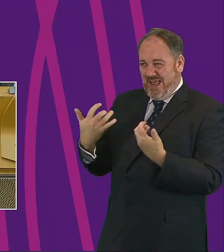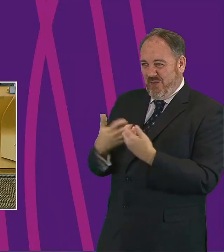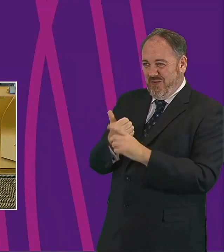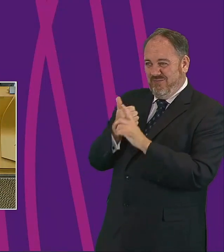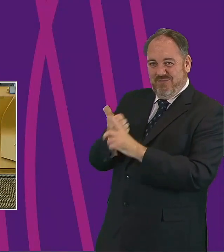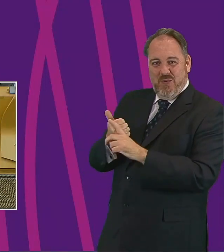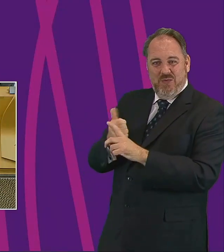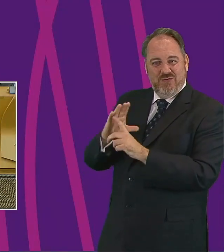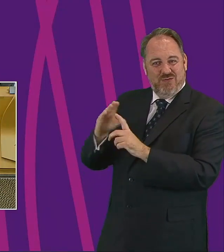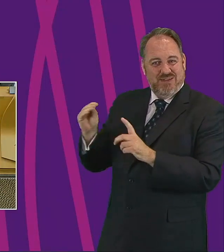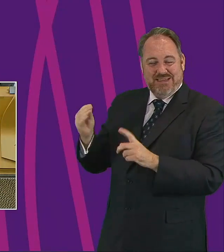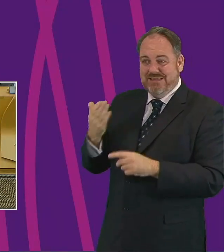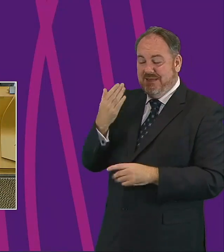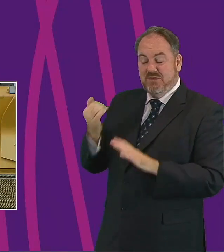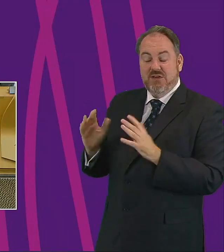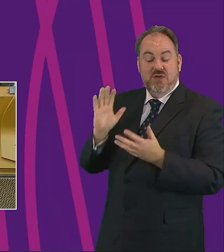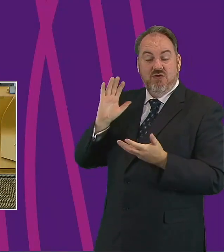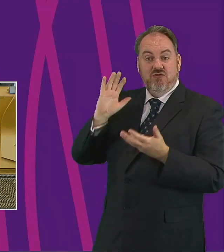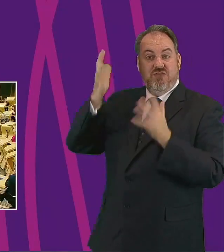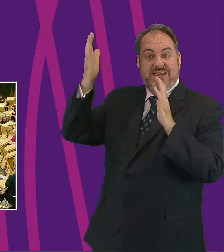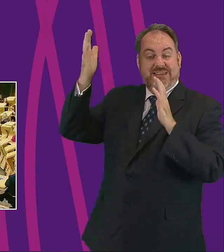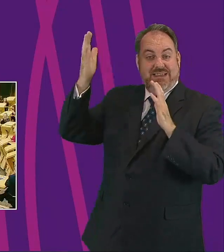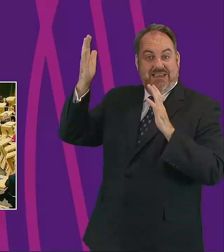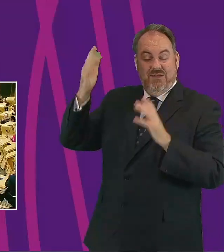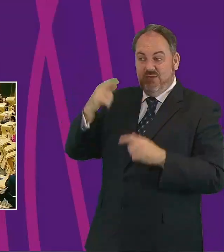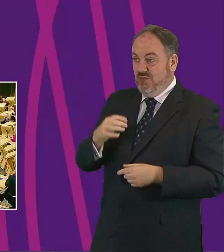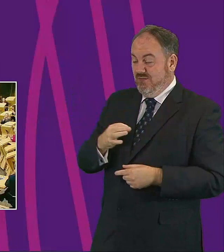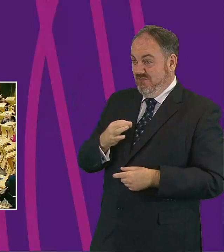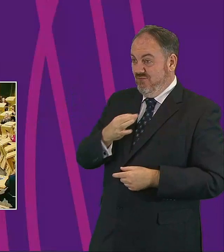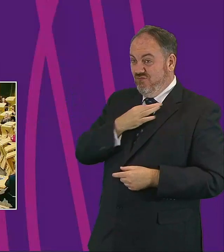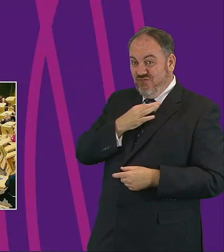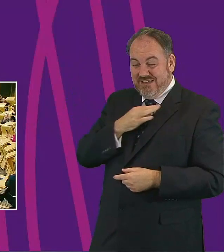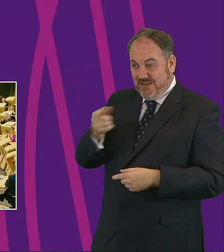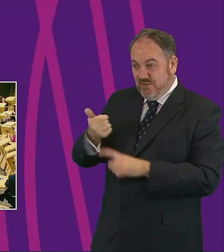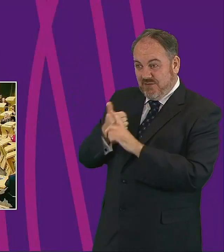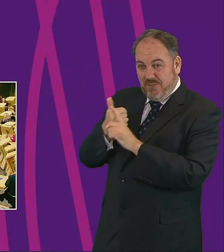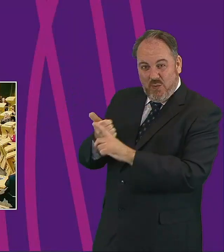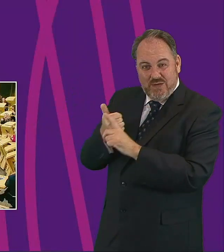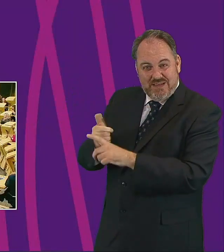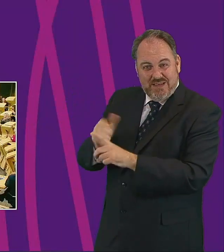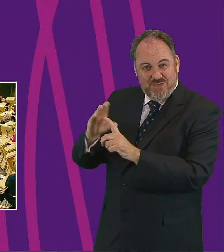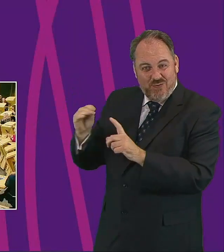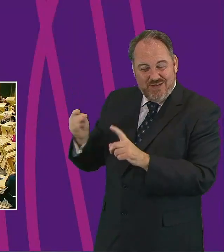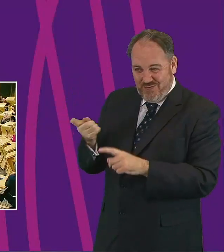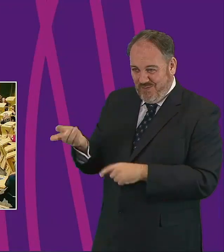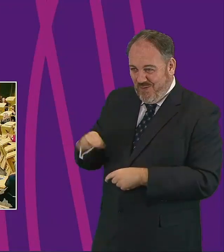politically suicidal territory for Labour to be on. Richard Leonard.